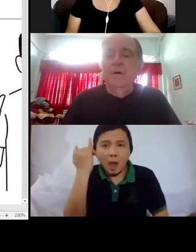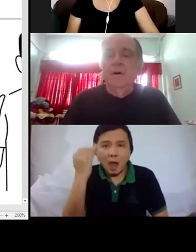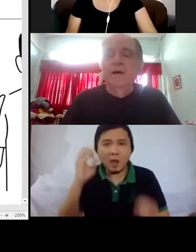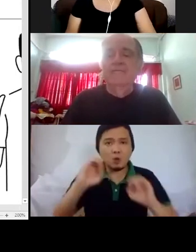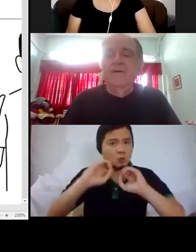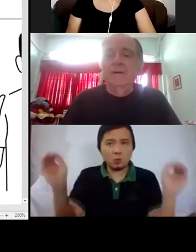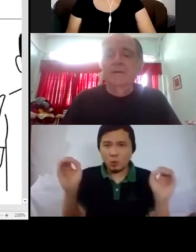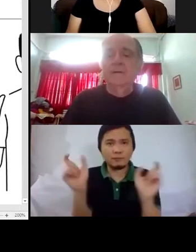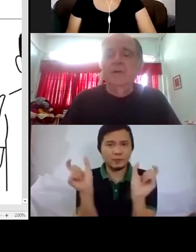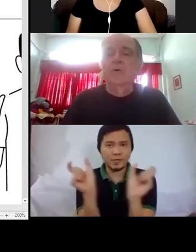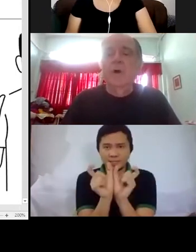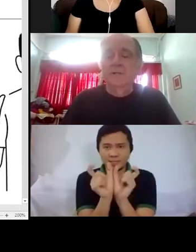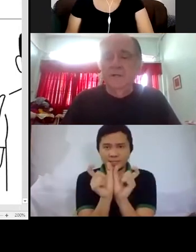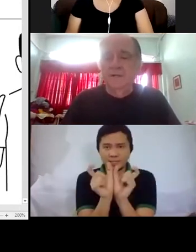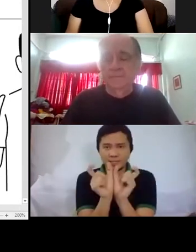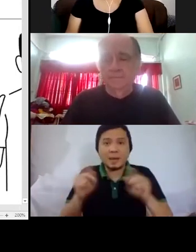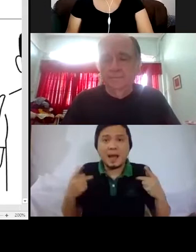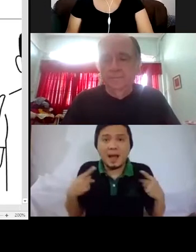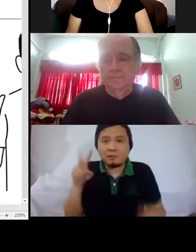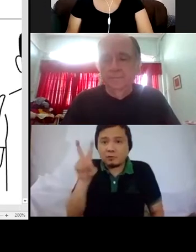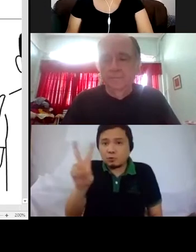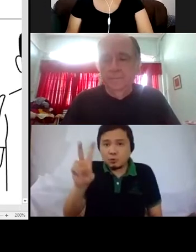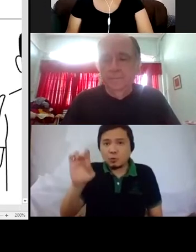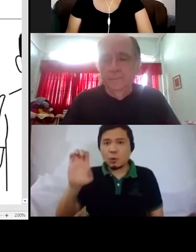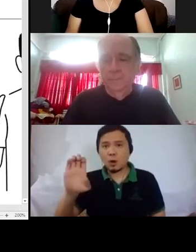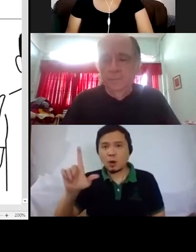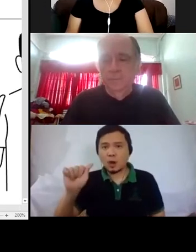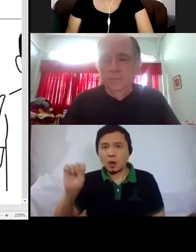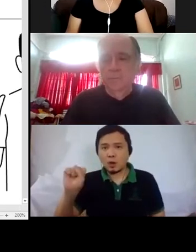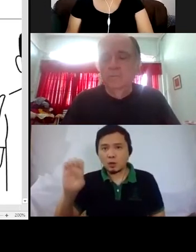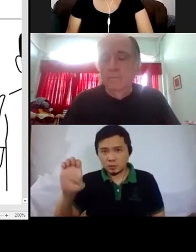but there are, in fact, 2 clauses.